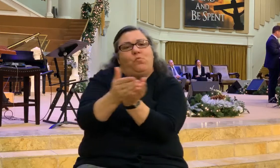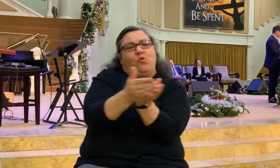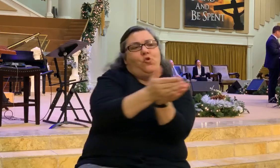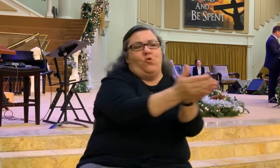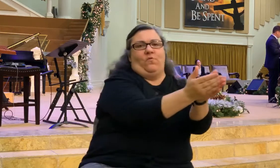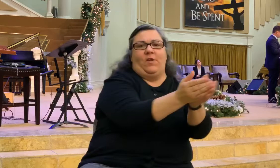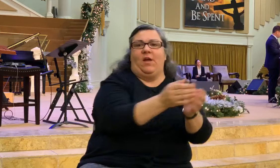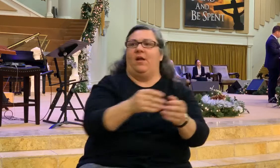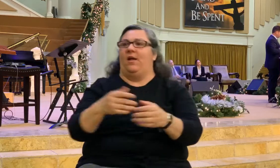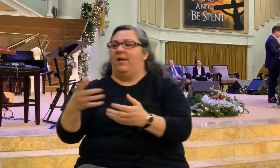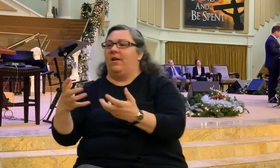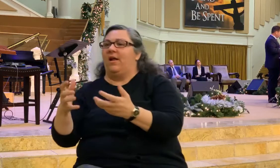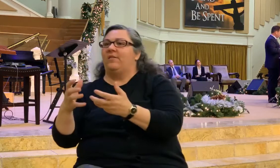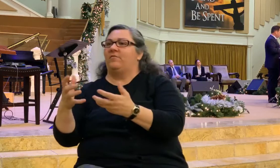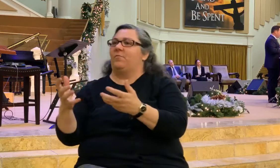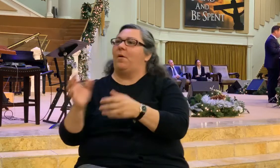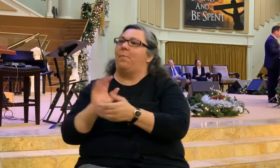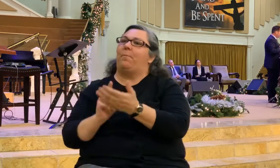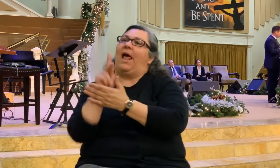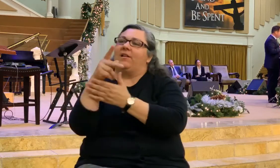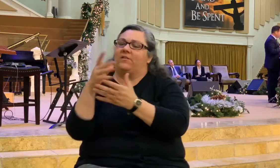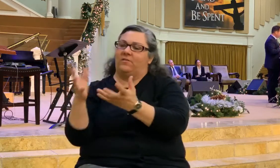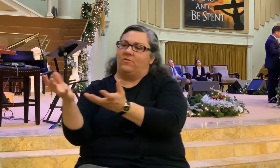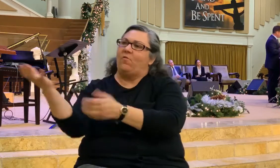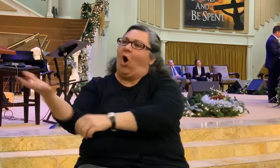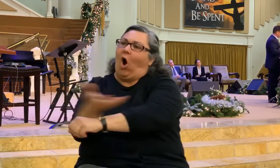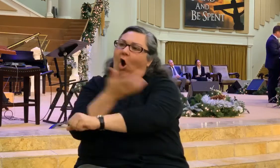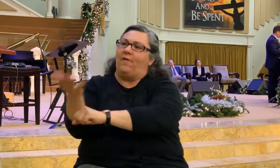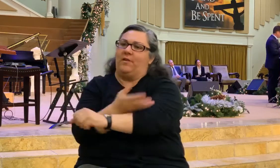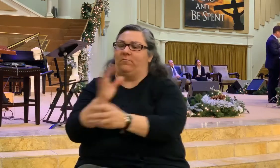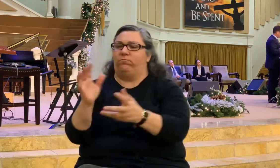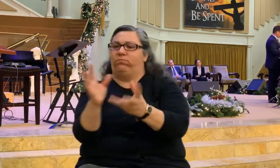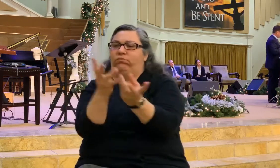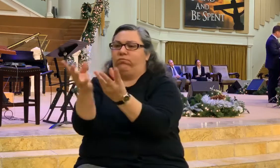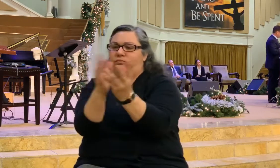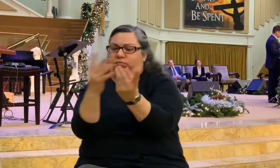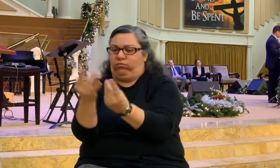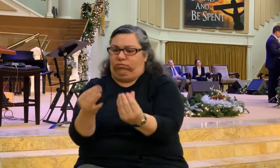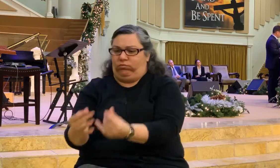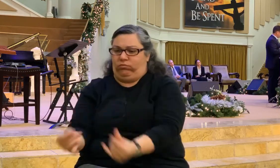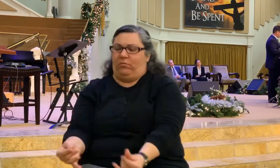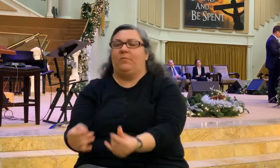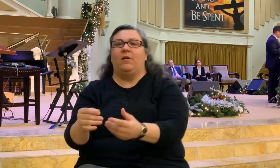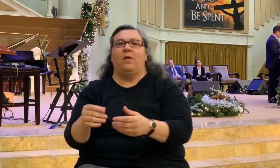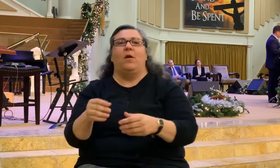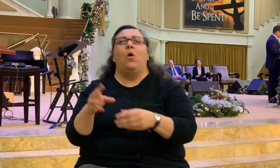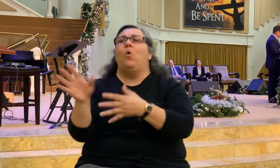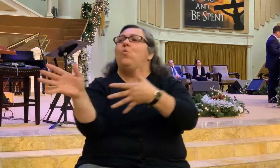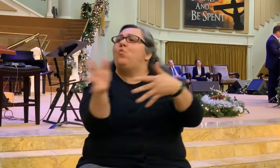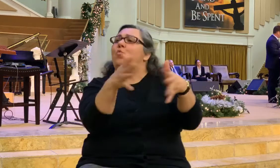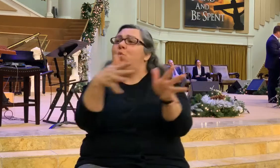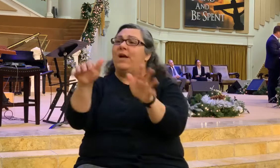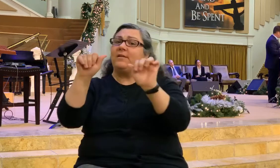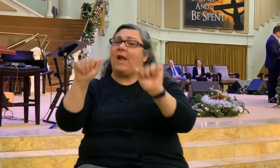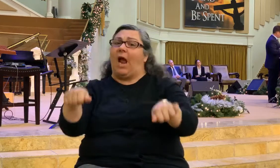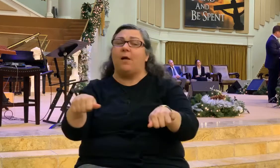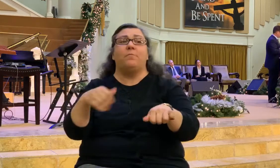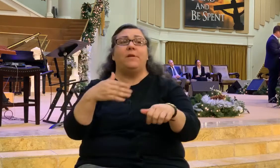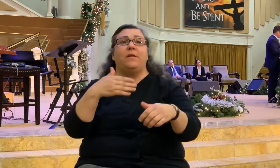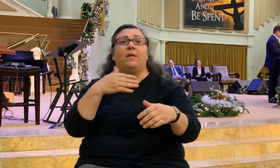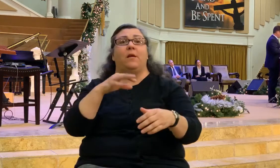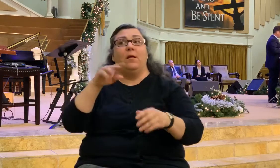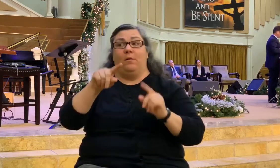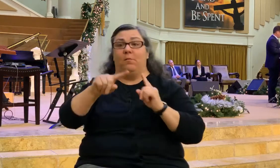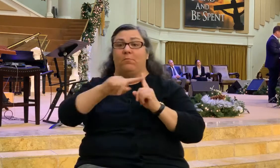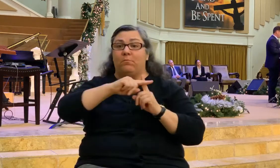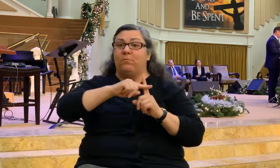to fly planes. And while wind can produce good, profitable things, wind has also been the cause